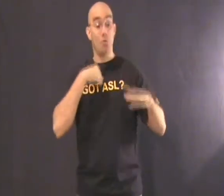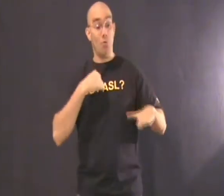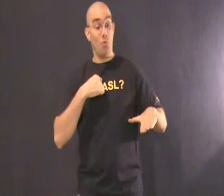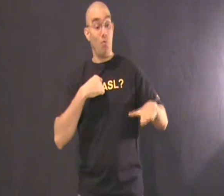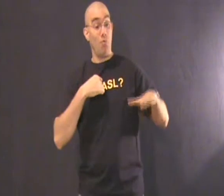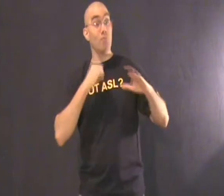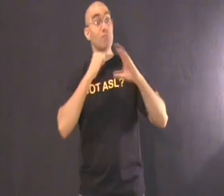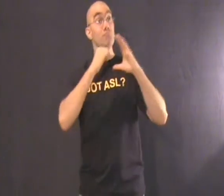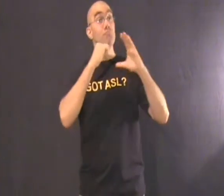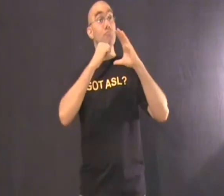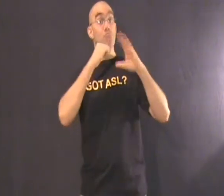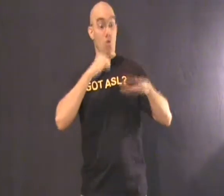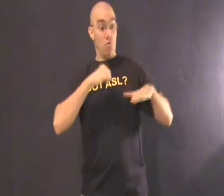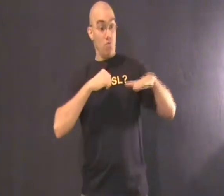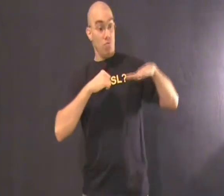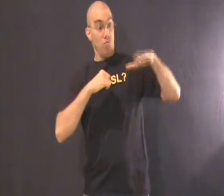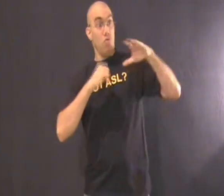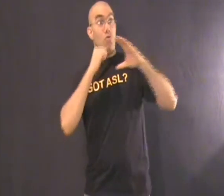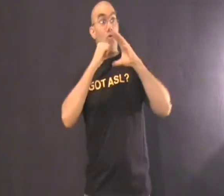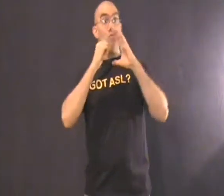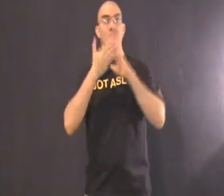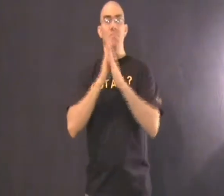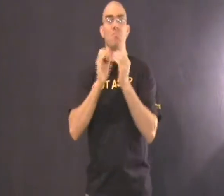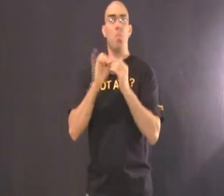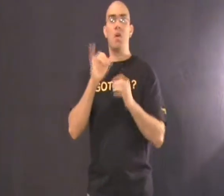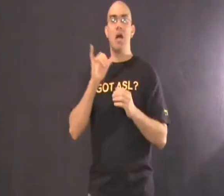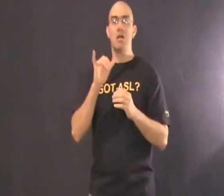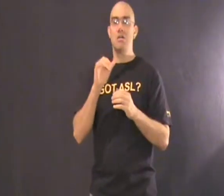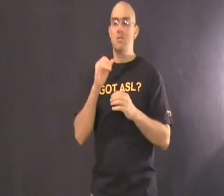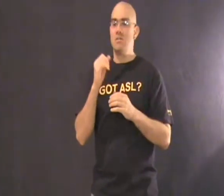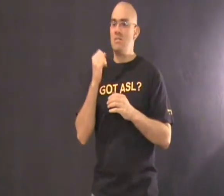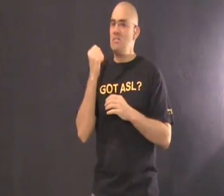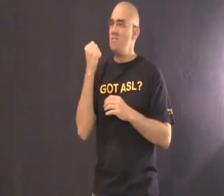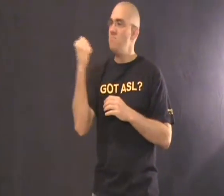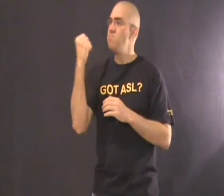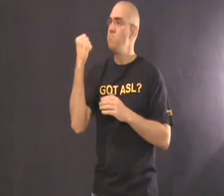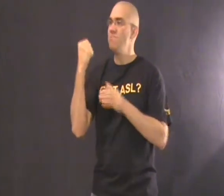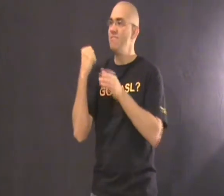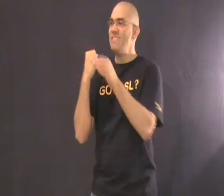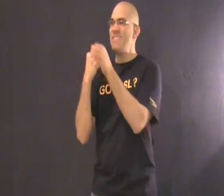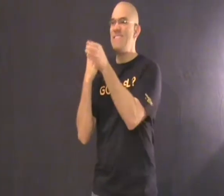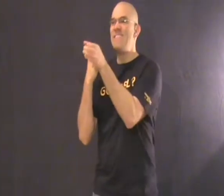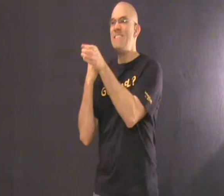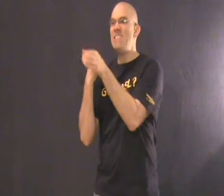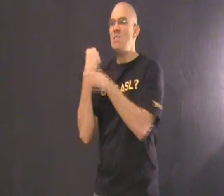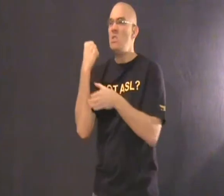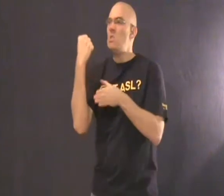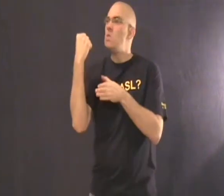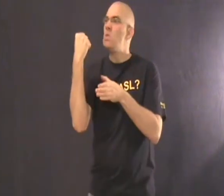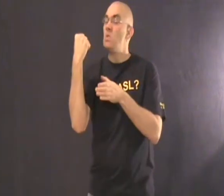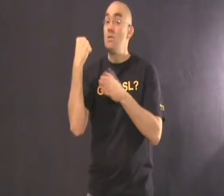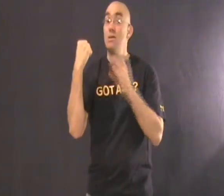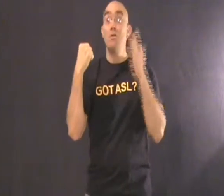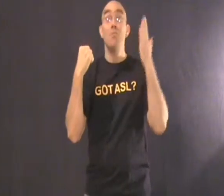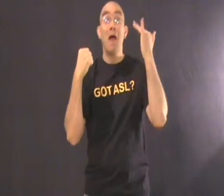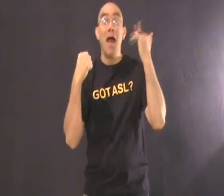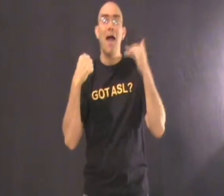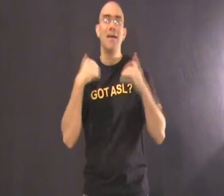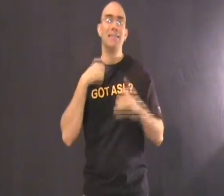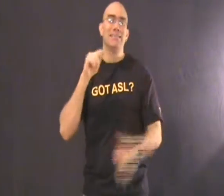would SimComm as I grew up with my family. But as I grew up, it became more like SimComming with an